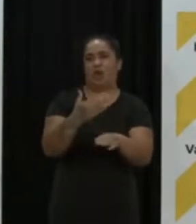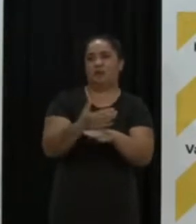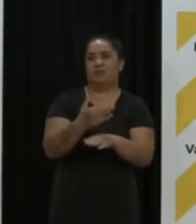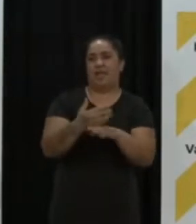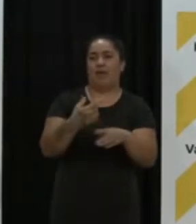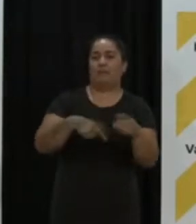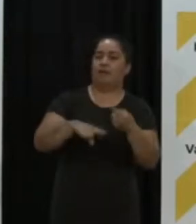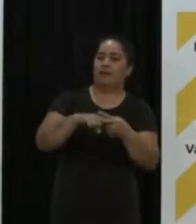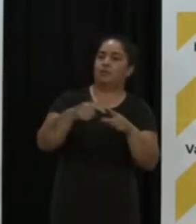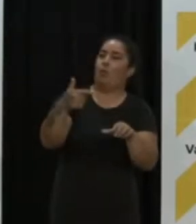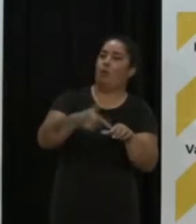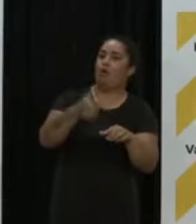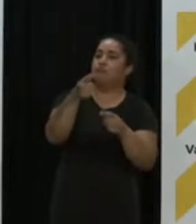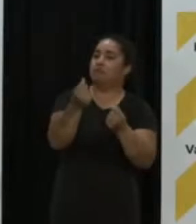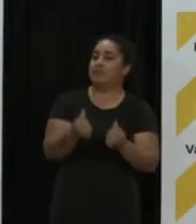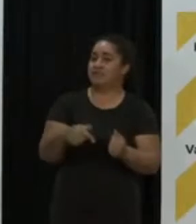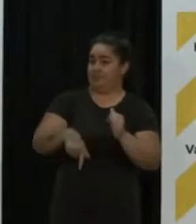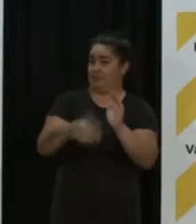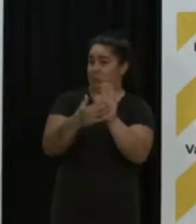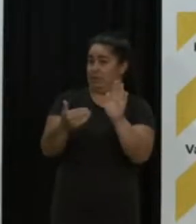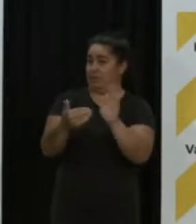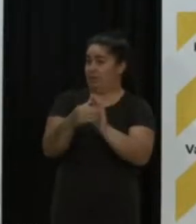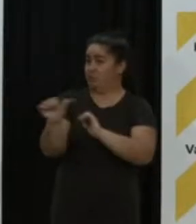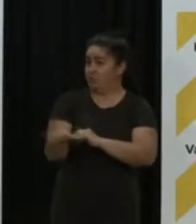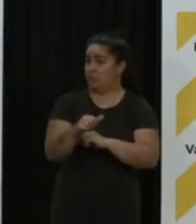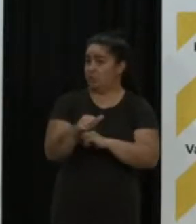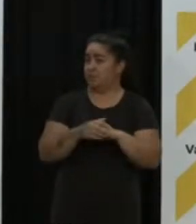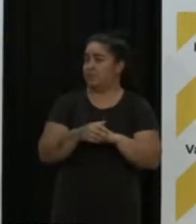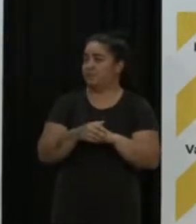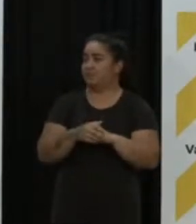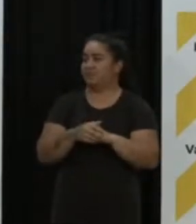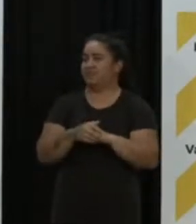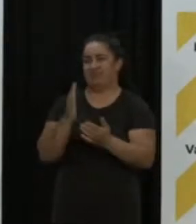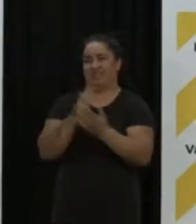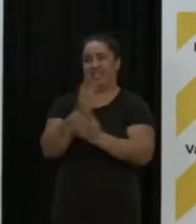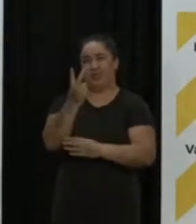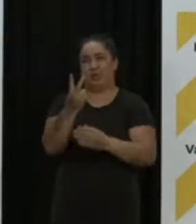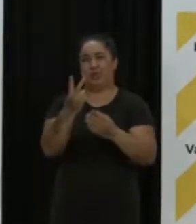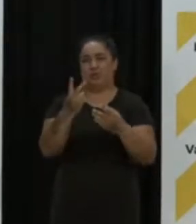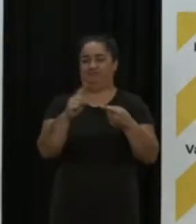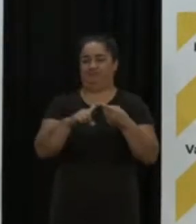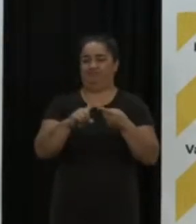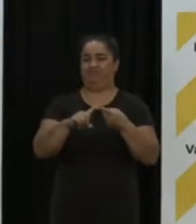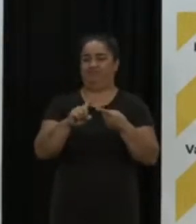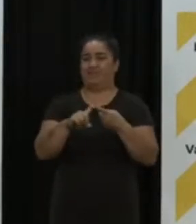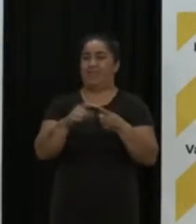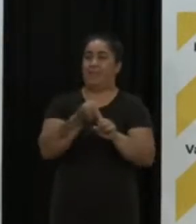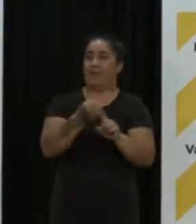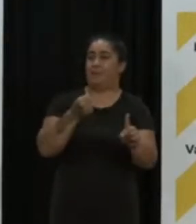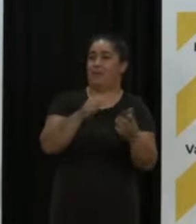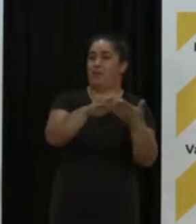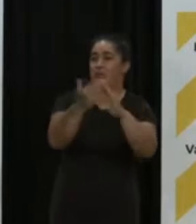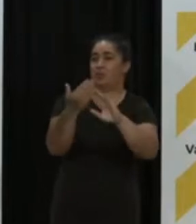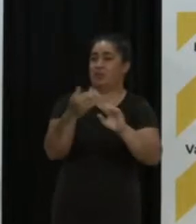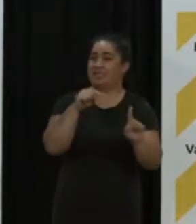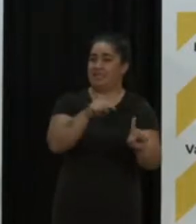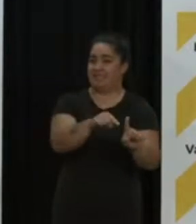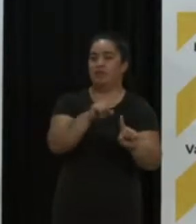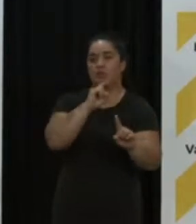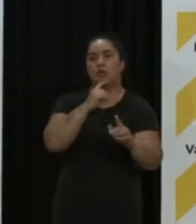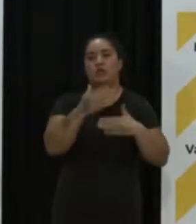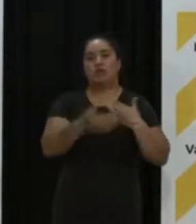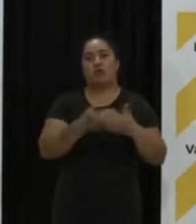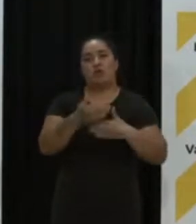of the concerns that we rightly had were twofold. Just the impact on the community, and there will continue to do